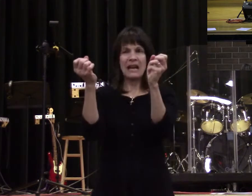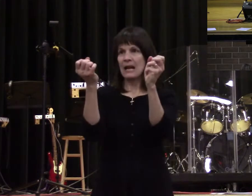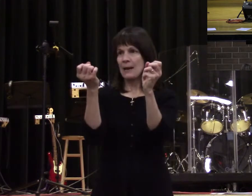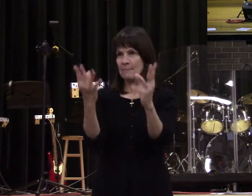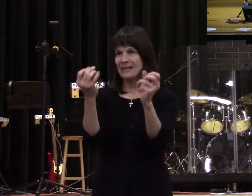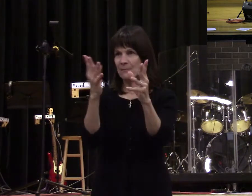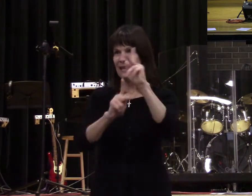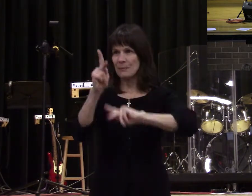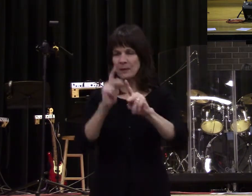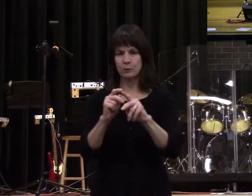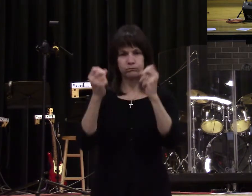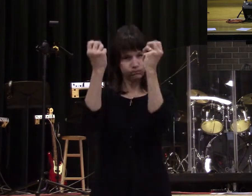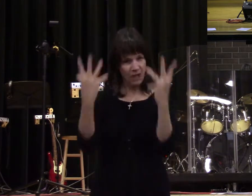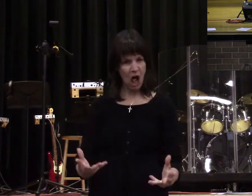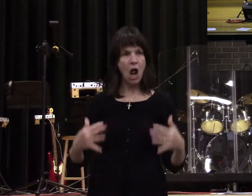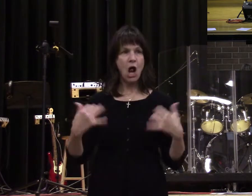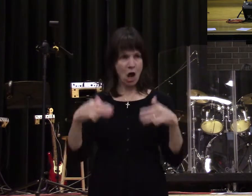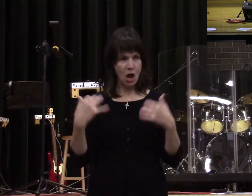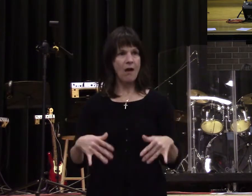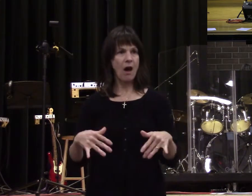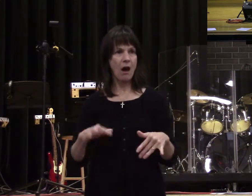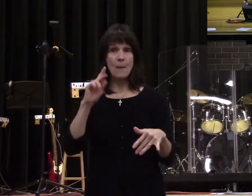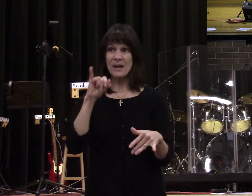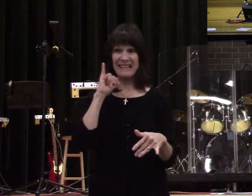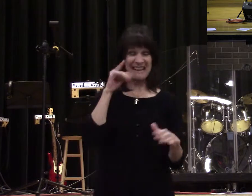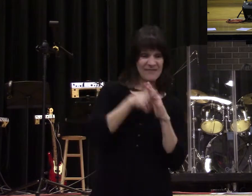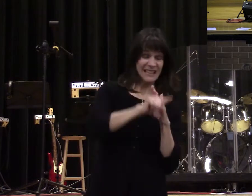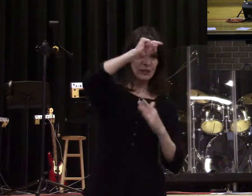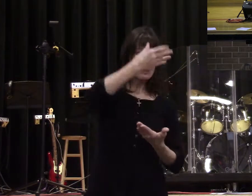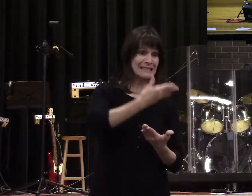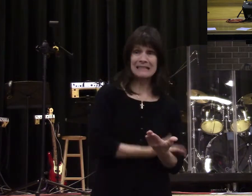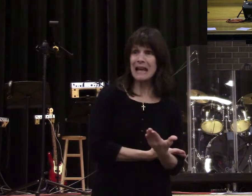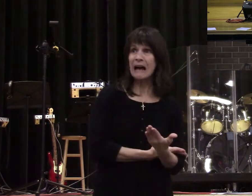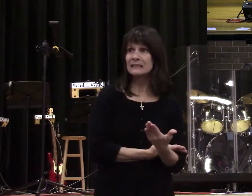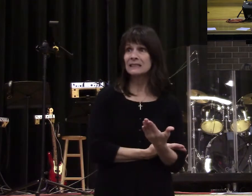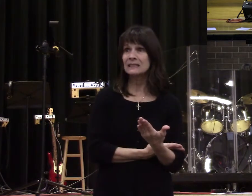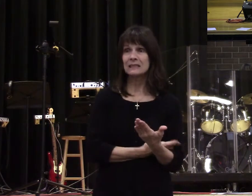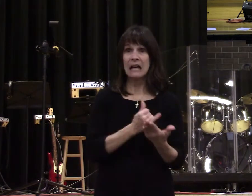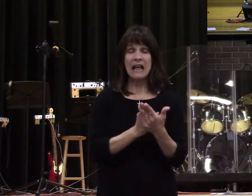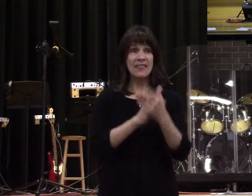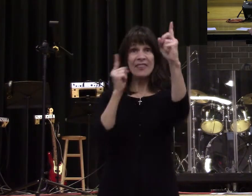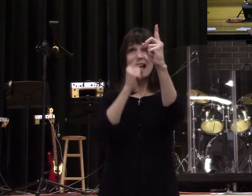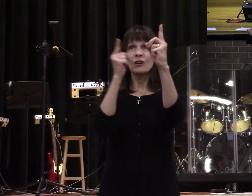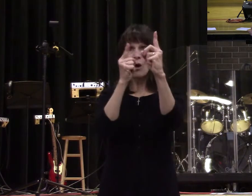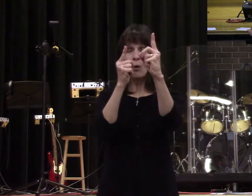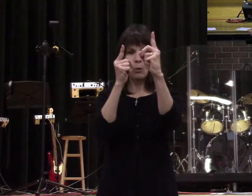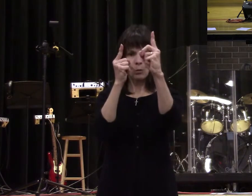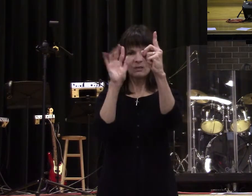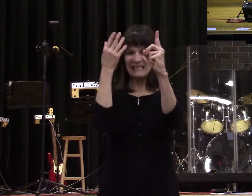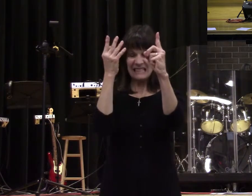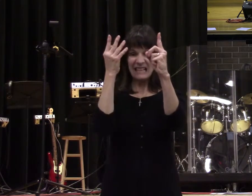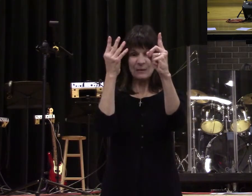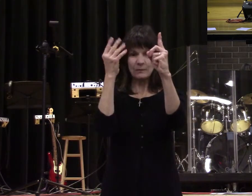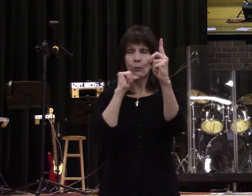that, the first time it was ever said that he is Jehovah Jireh, the Lord has